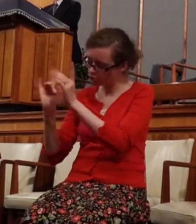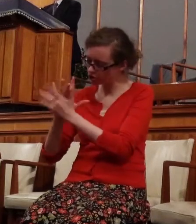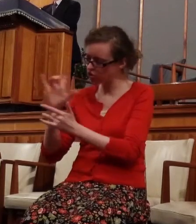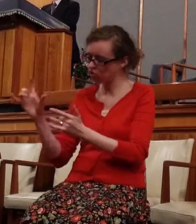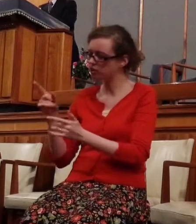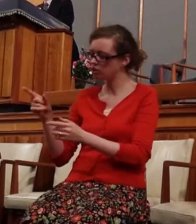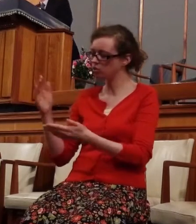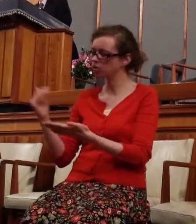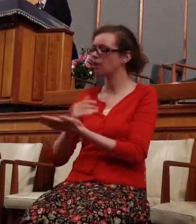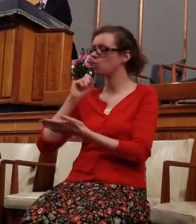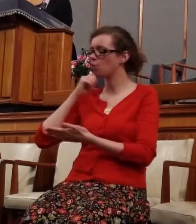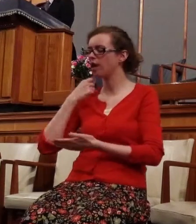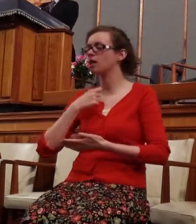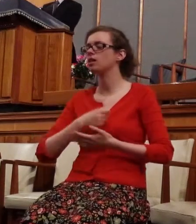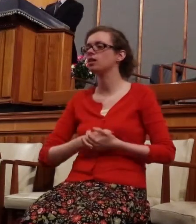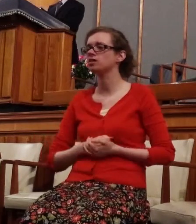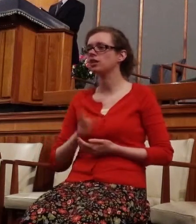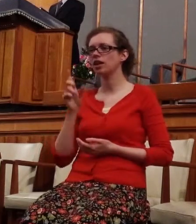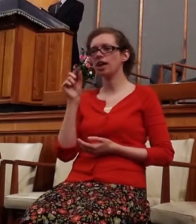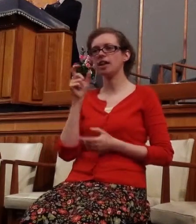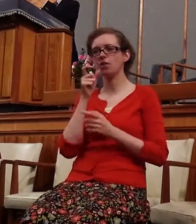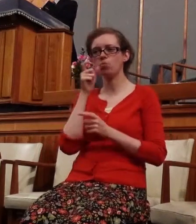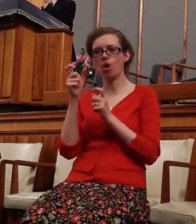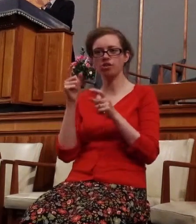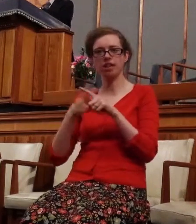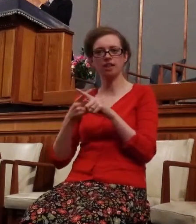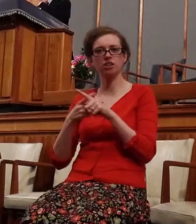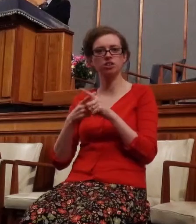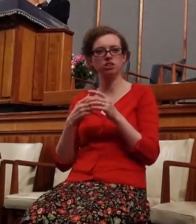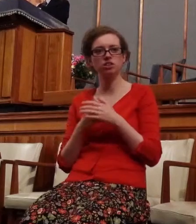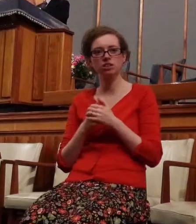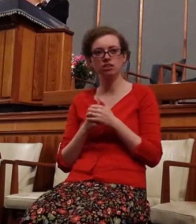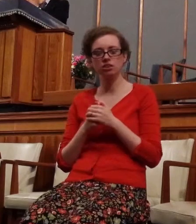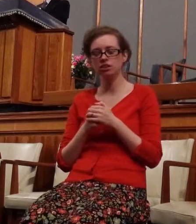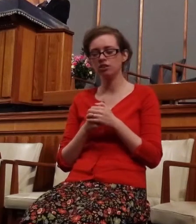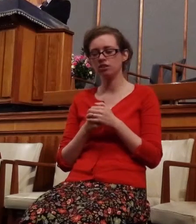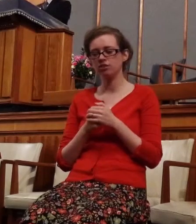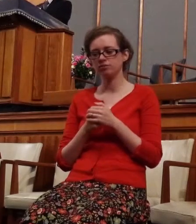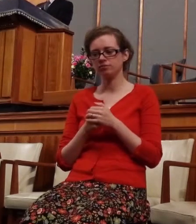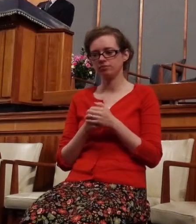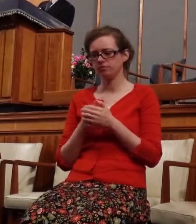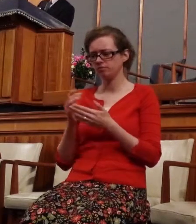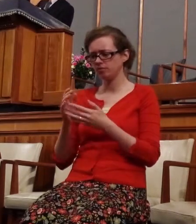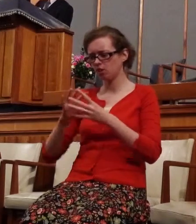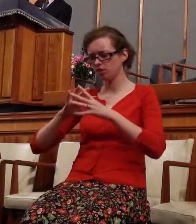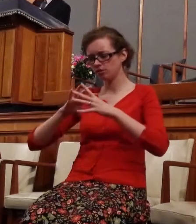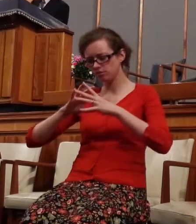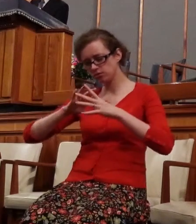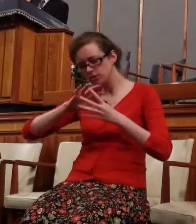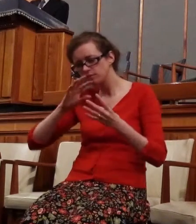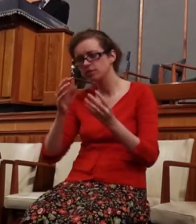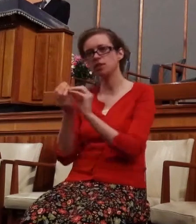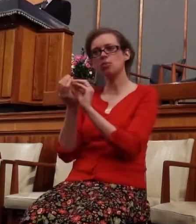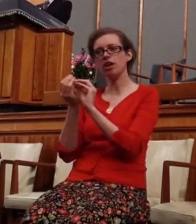thou shalt be saved. 11 words. Encompassing all that we need to know in order to have our